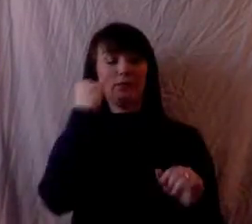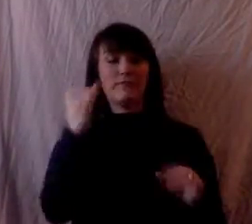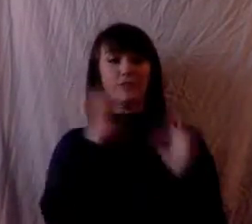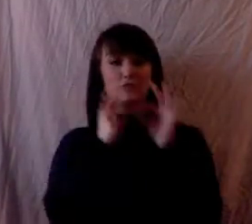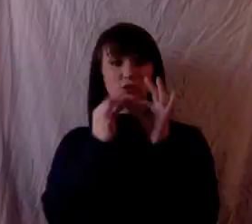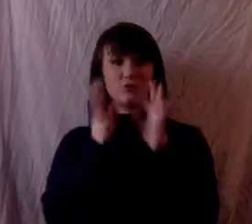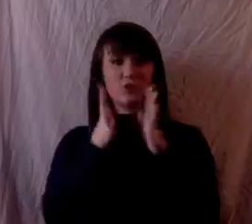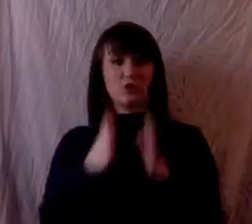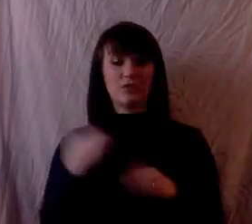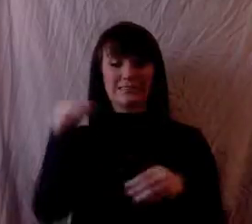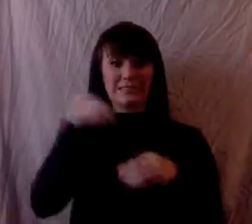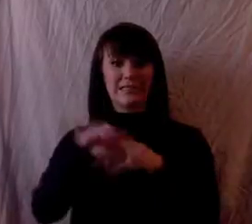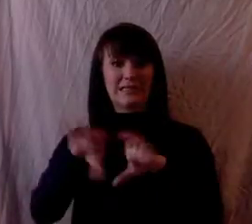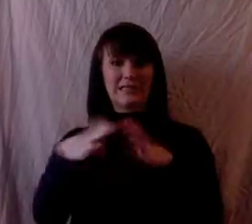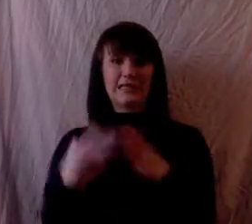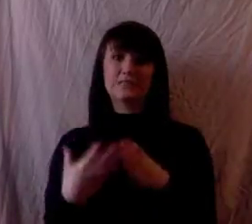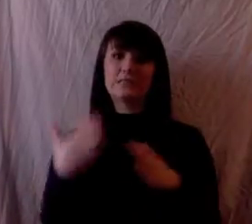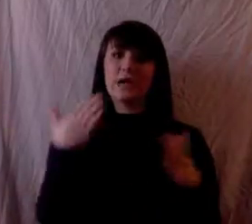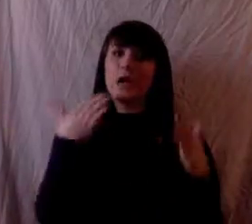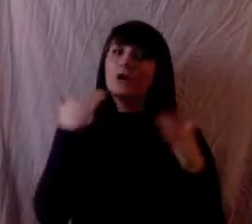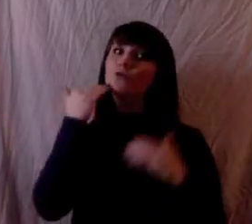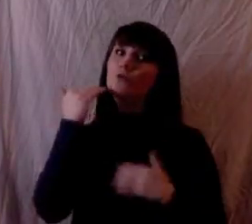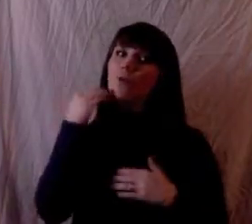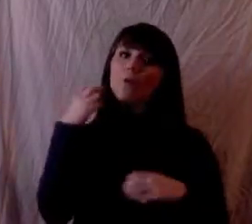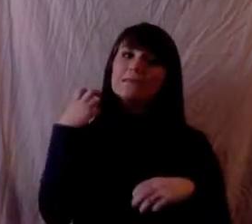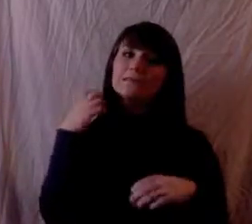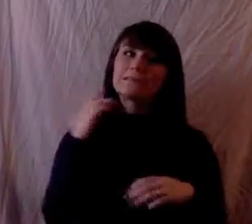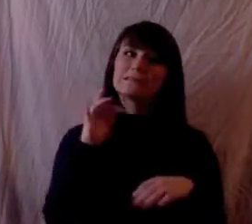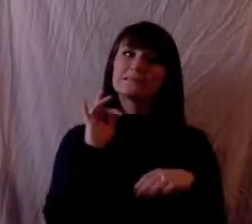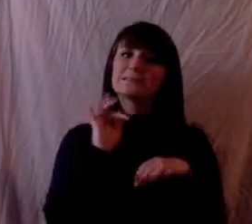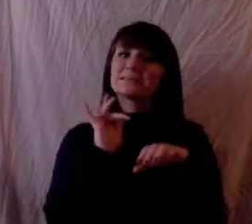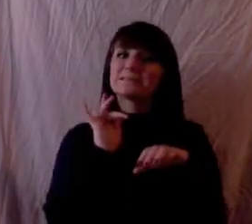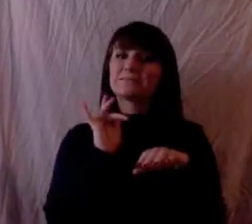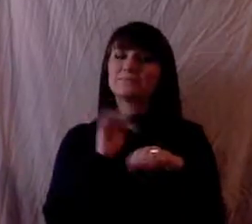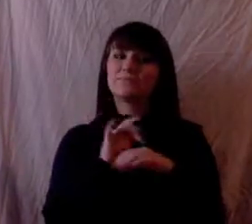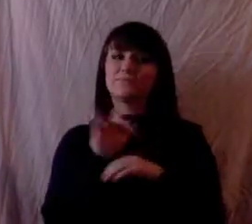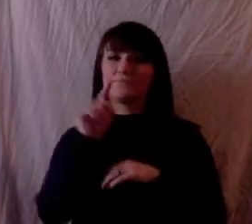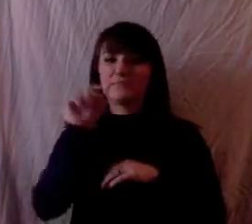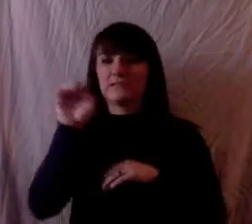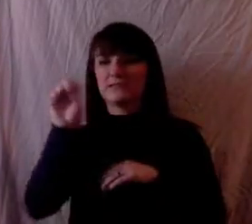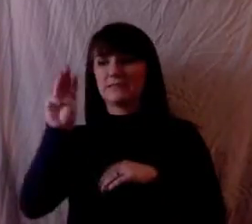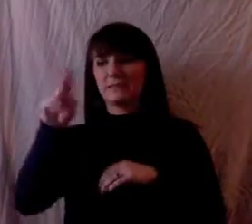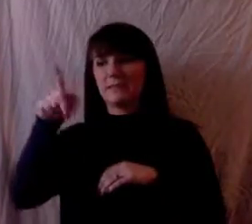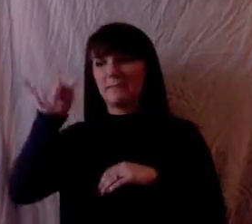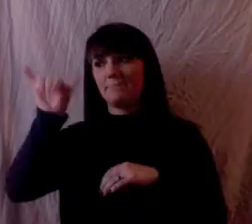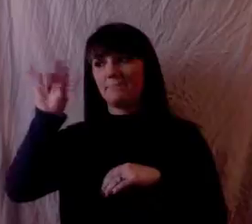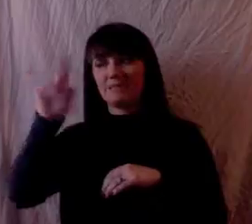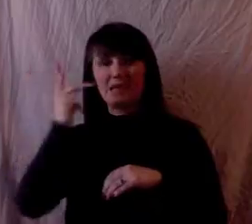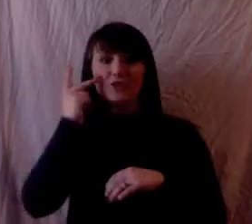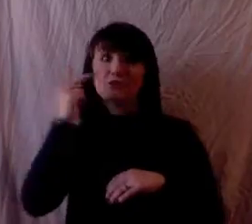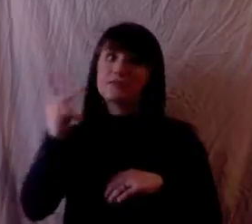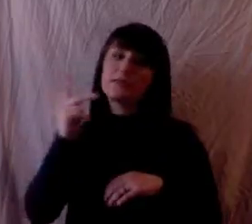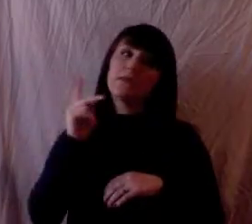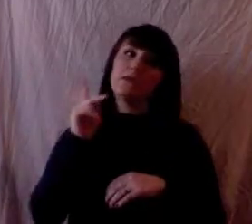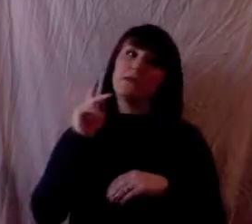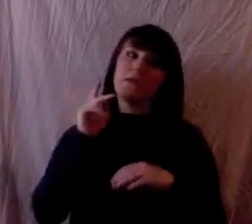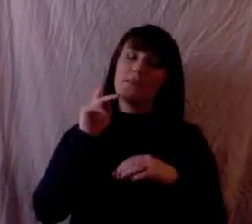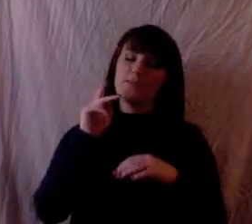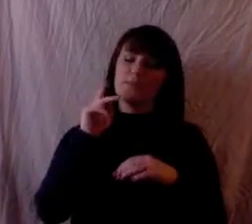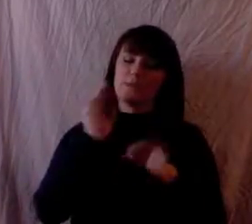do your best. I know it's very tempting sometimes, especially if you are seeing what the deaf person is signing and you know that the interpreter is a little bit off, or